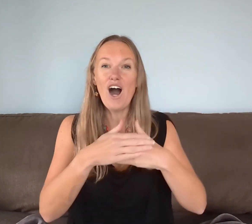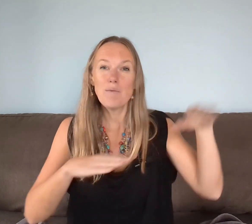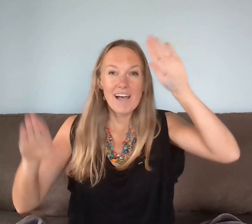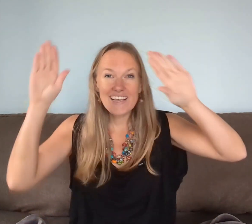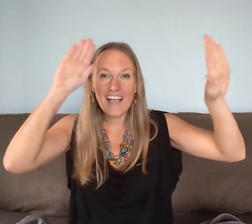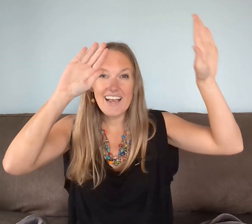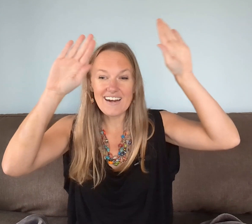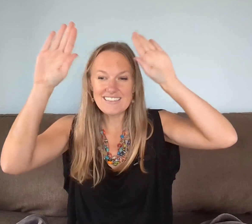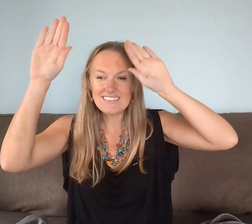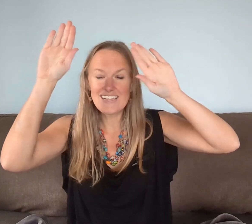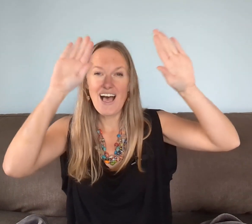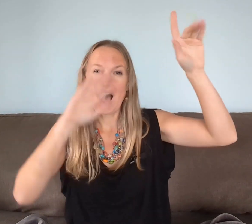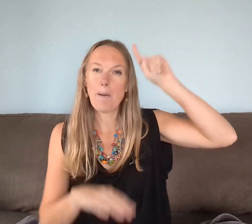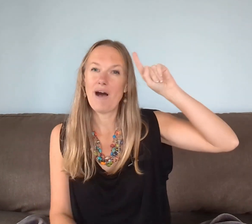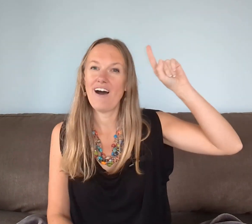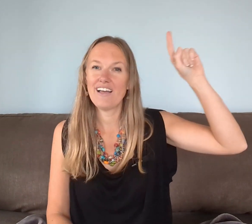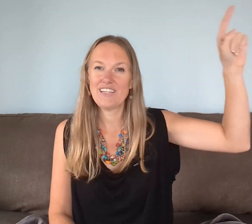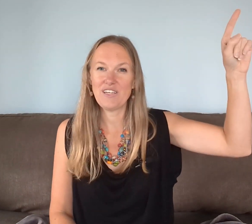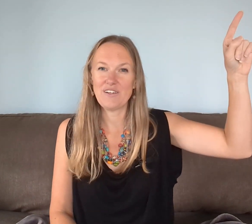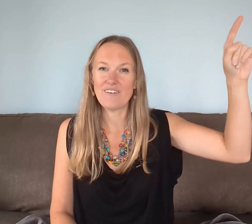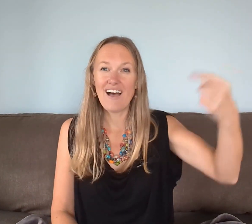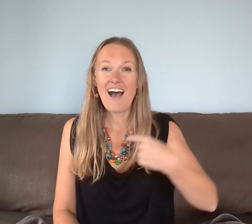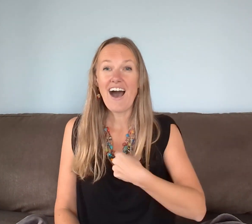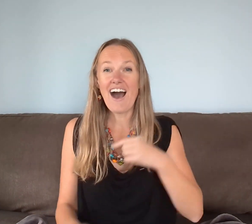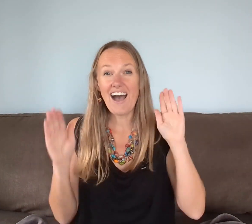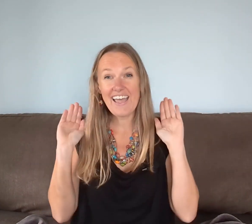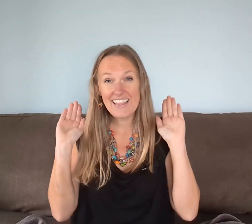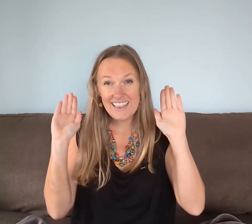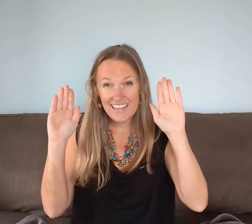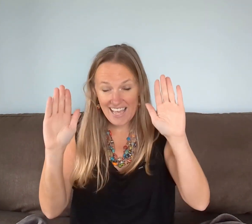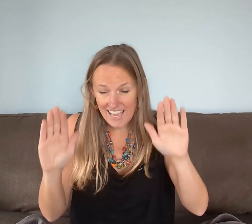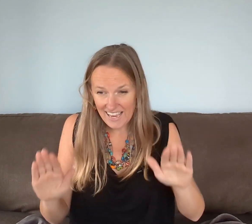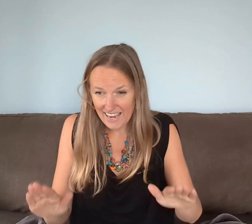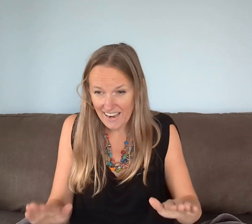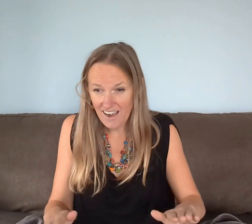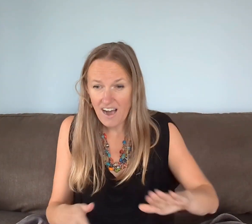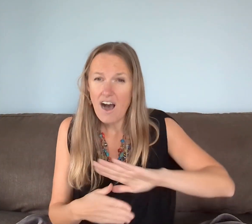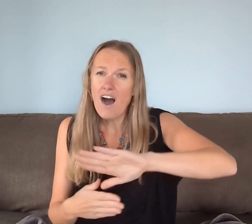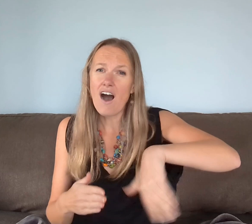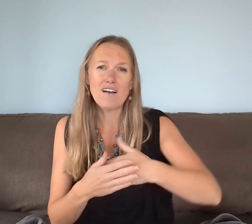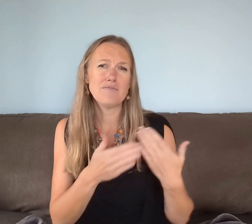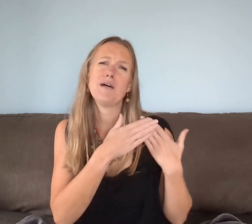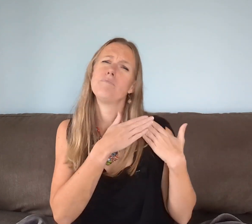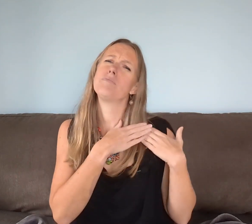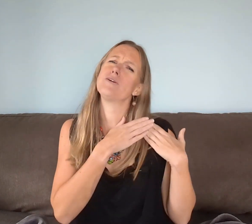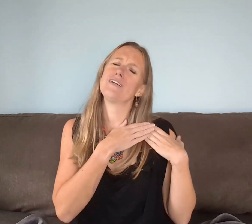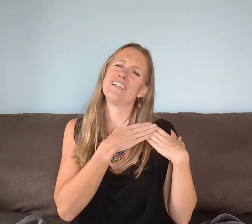all my cares upon you. I lay all of my